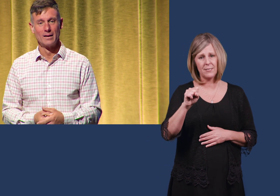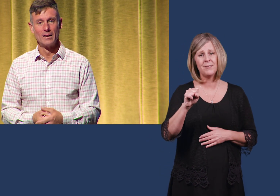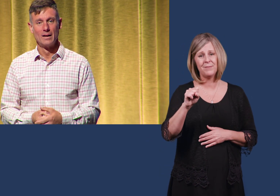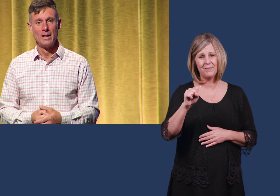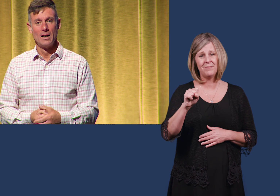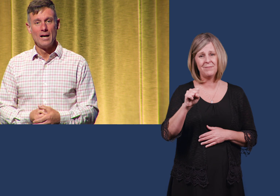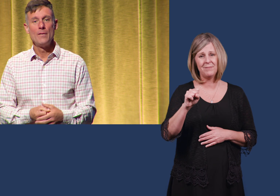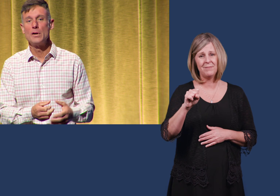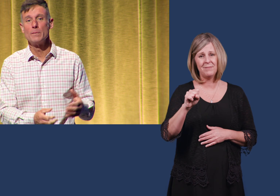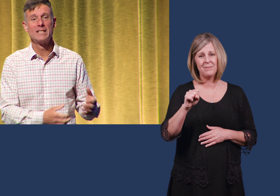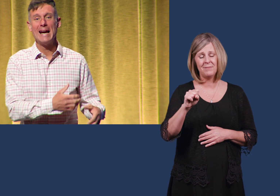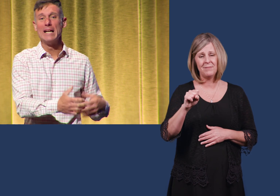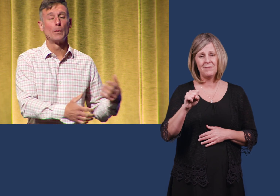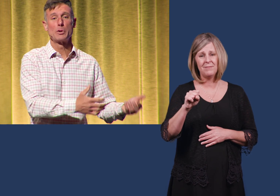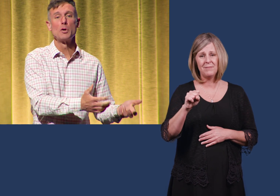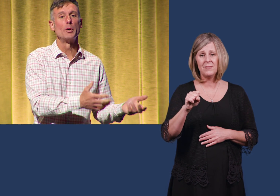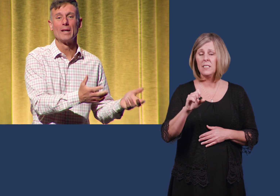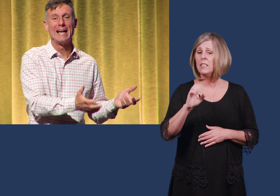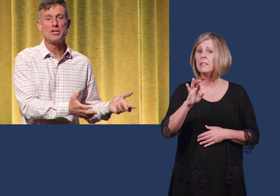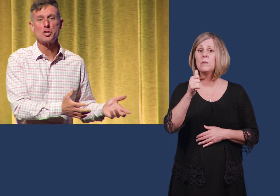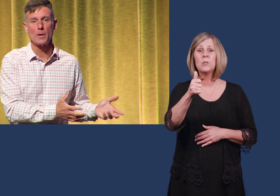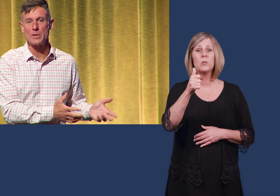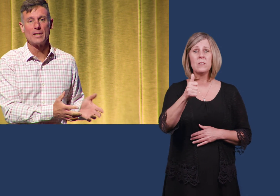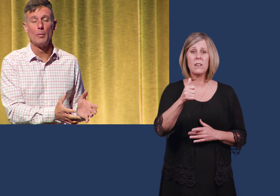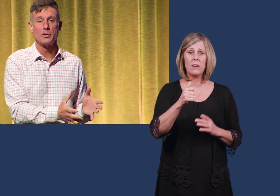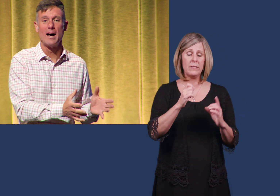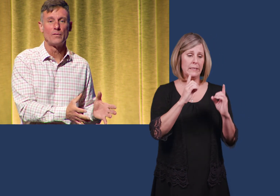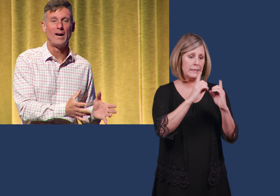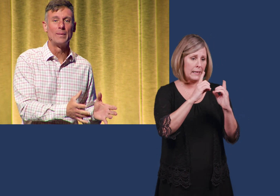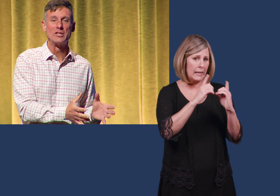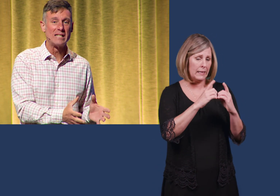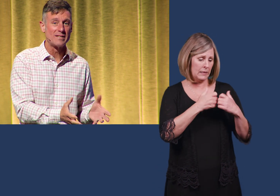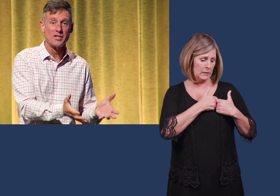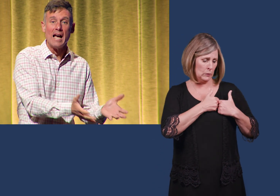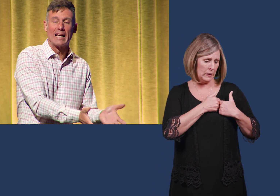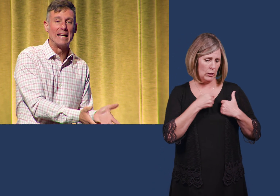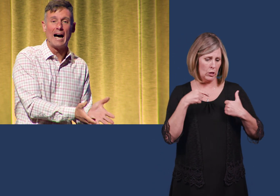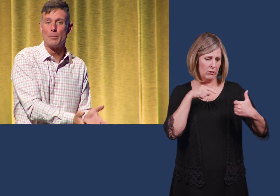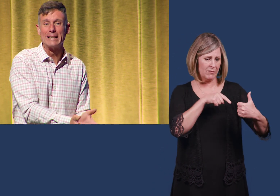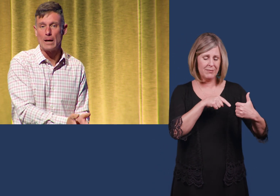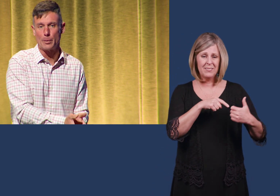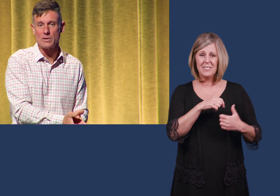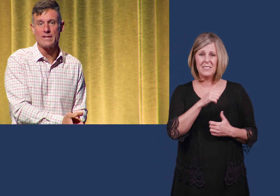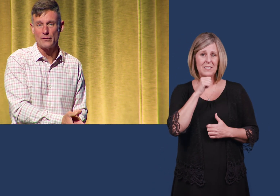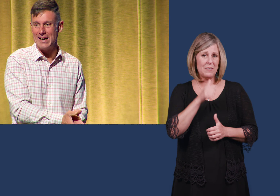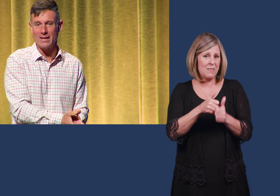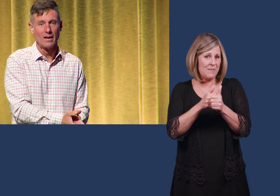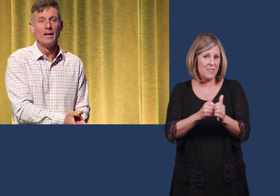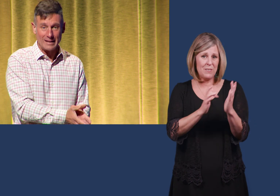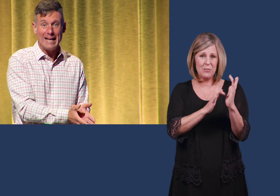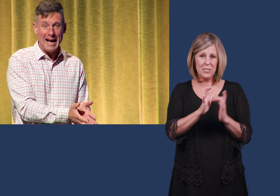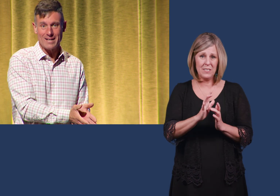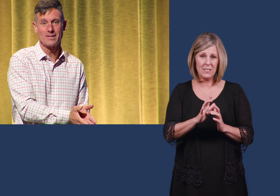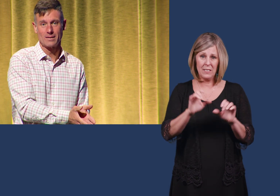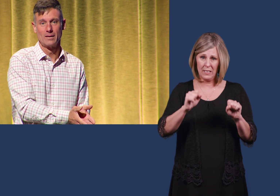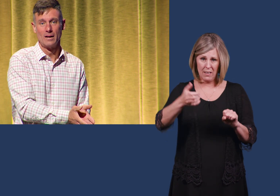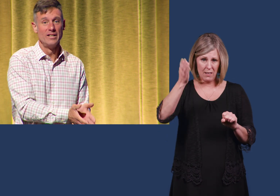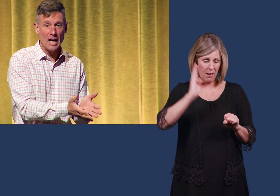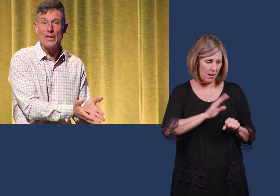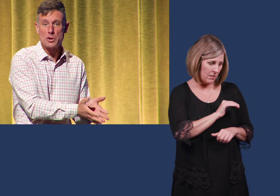God. If you're dating or pursuing a relationship with someone who's not following Jesus, can God bring that person to faith?